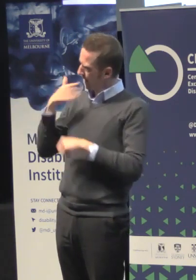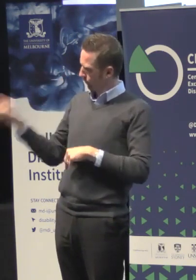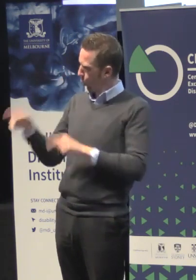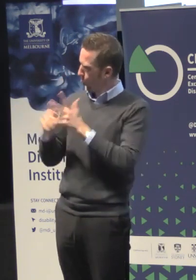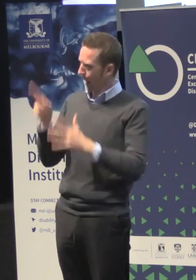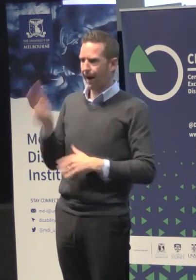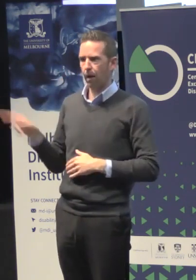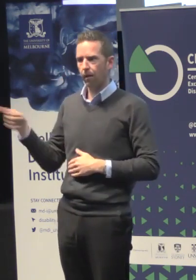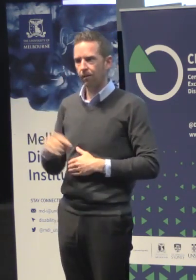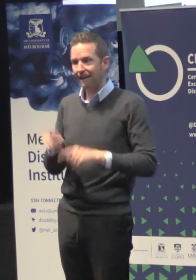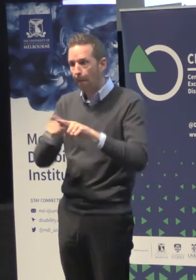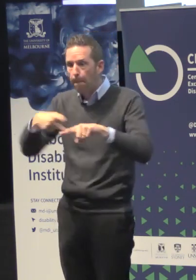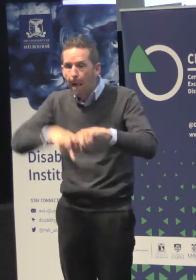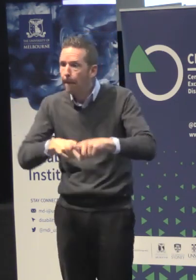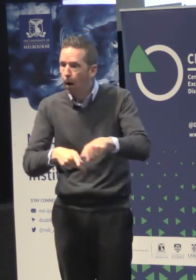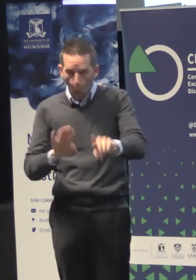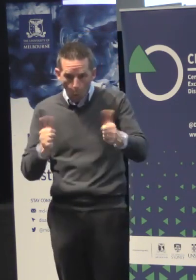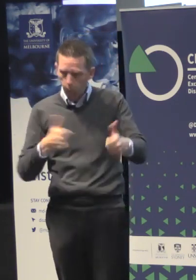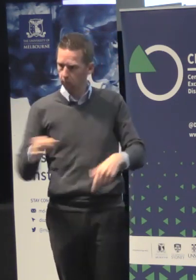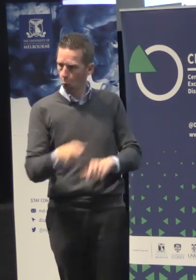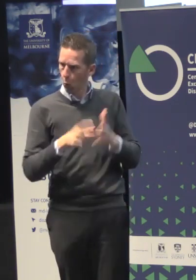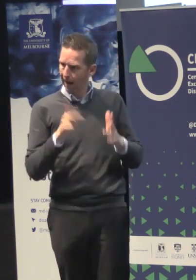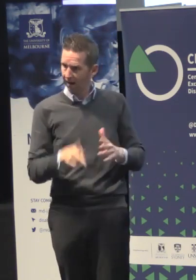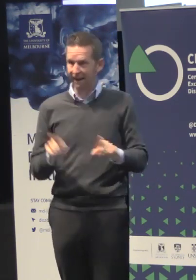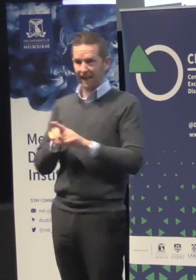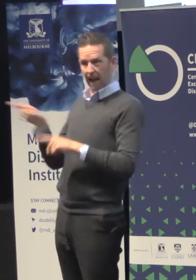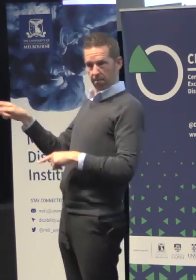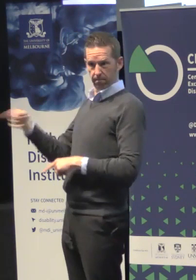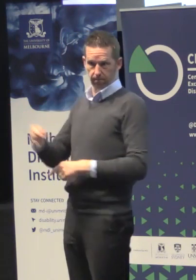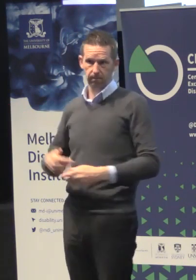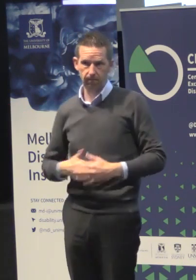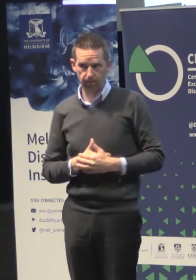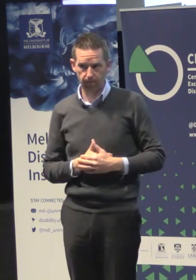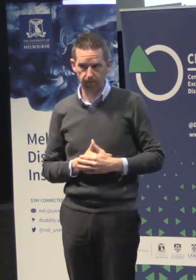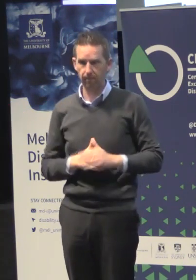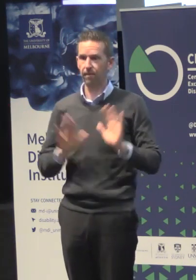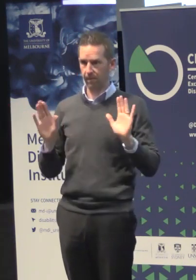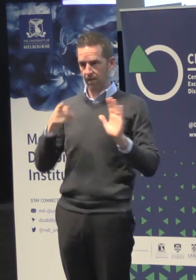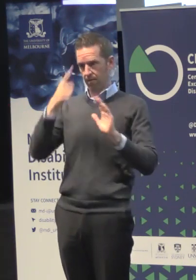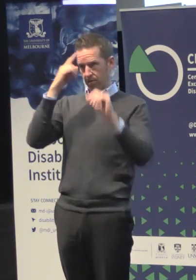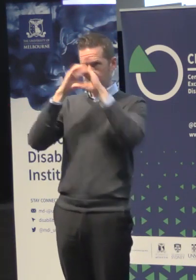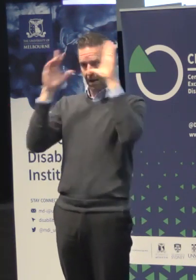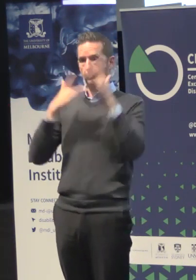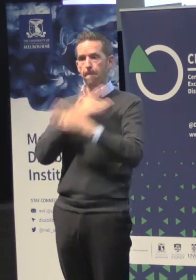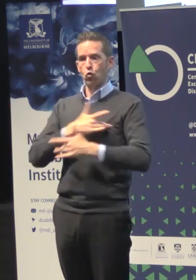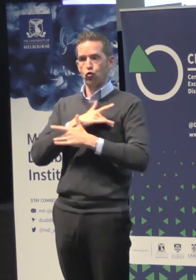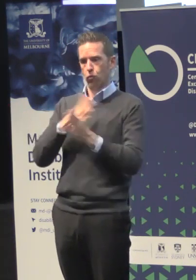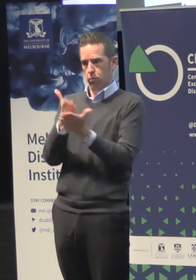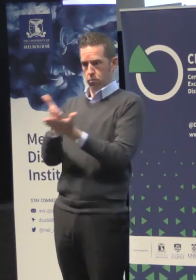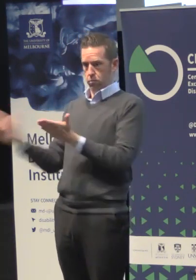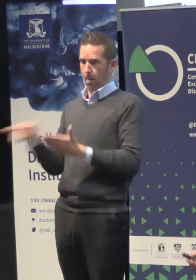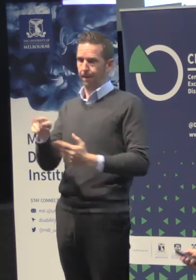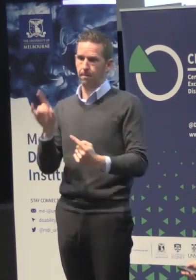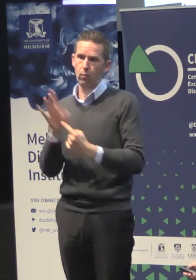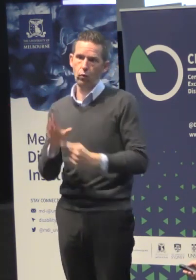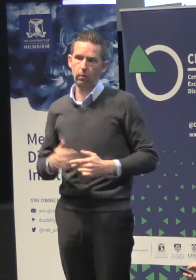that. Remember the plumber, it's not what it should have been. So, take out emotions, yeah? Very important.